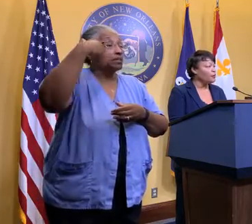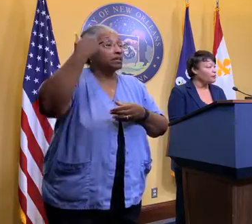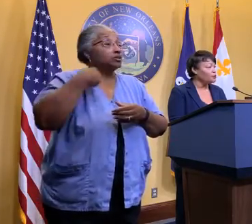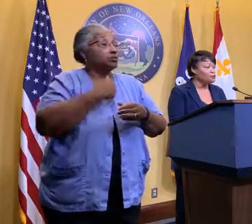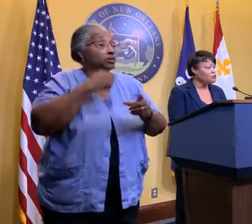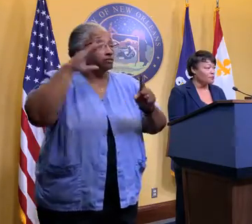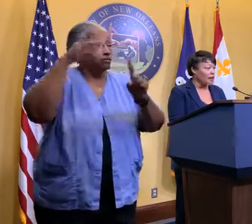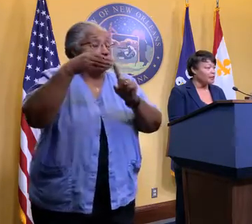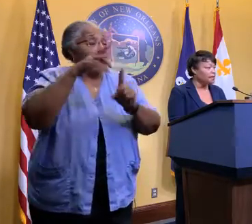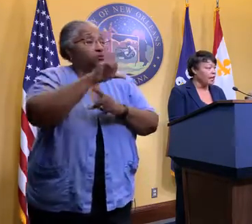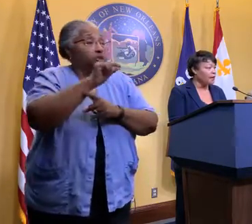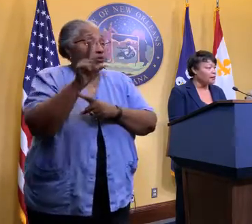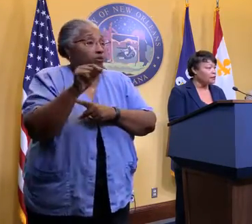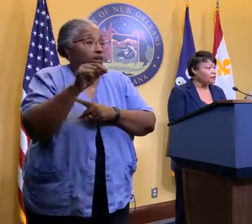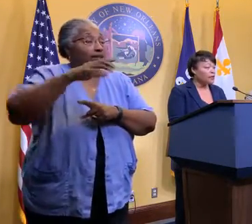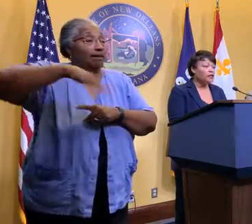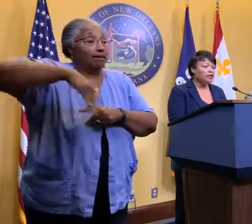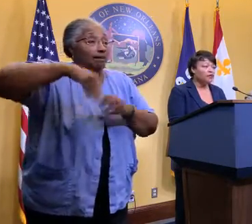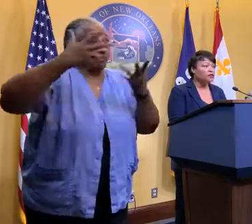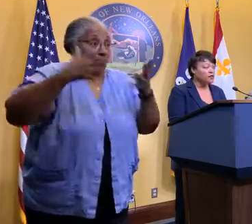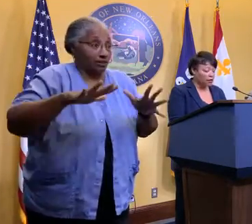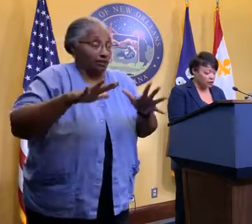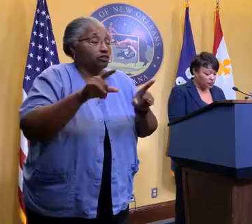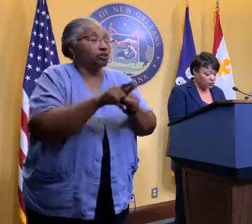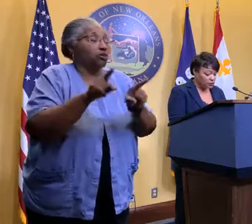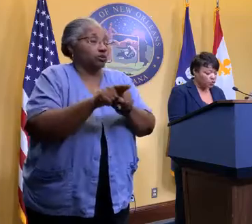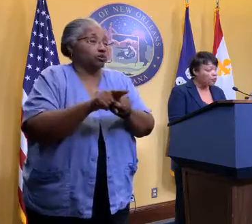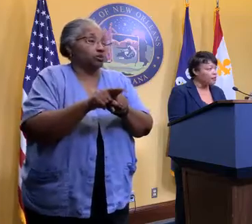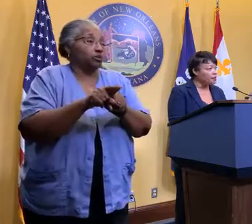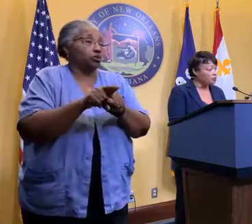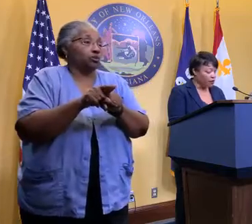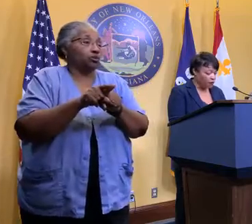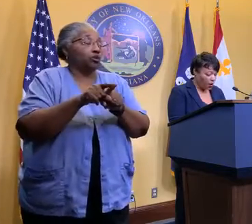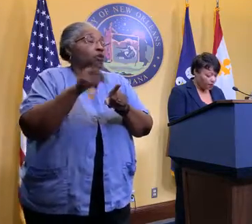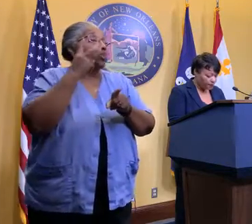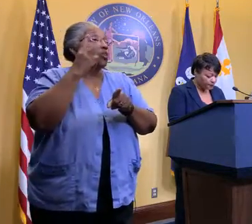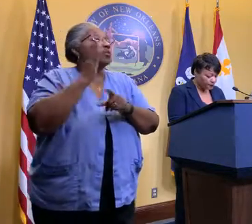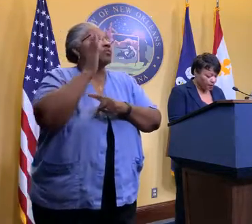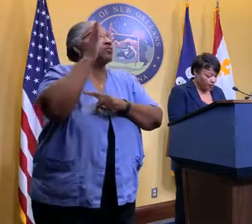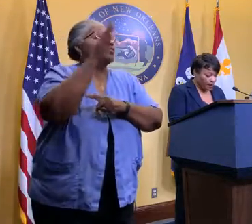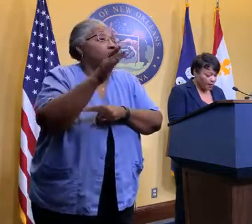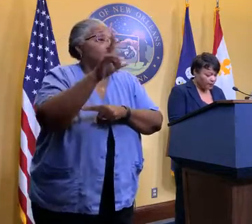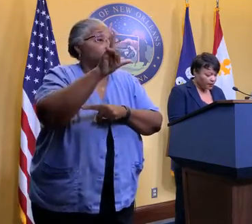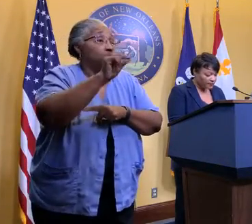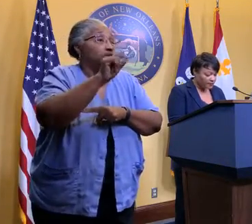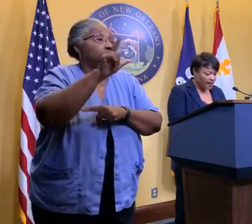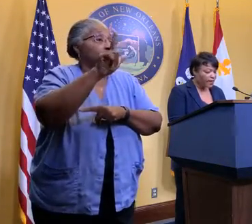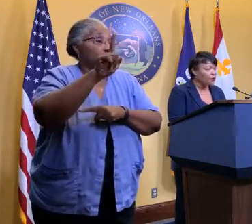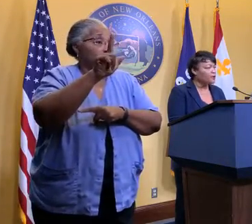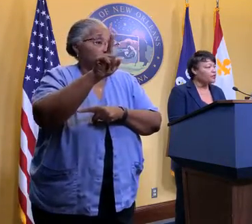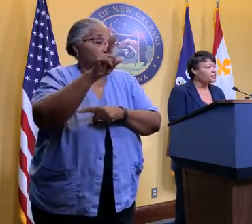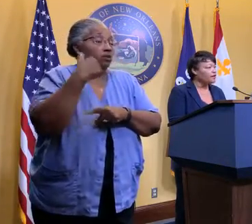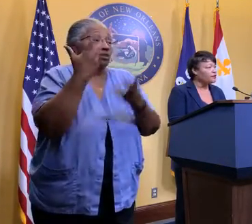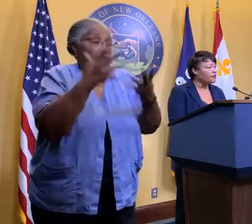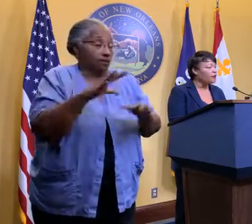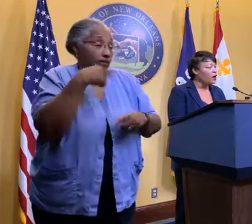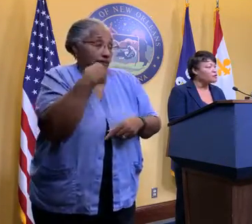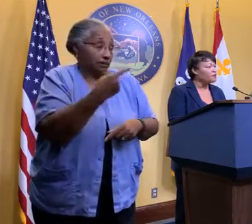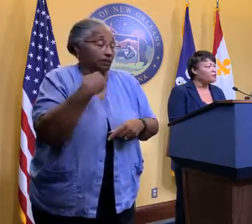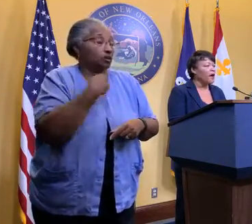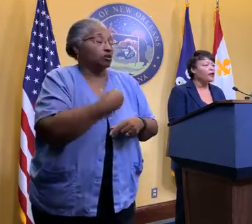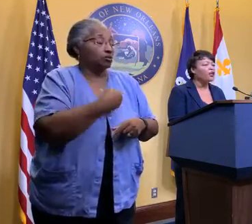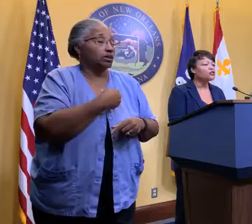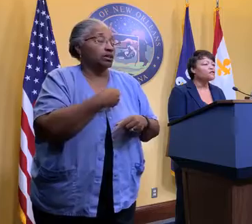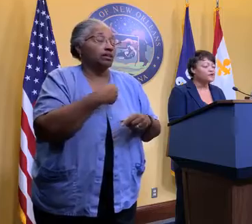on 2020, which not done yet, and even looking into 2021. As we have said, we are projecting